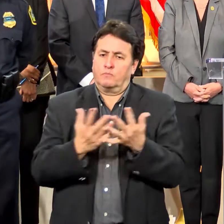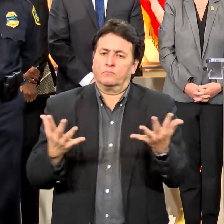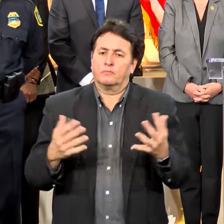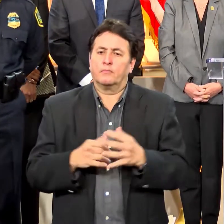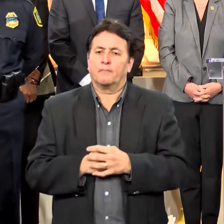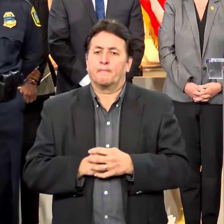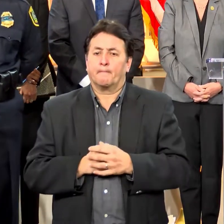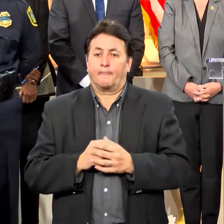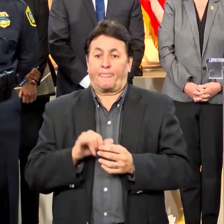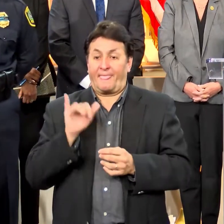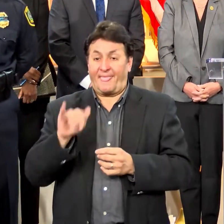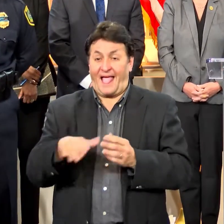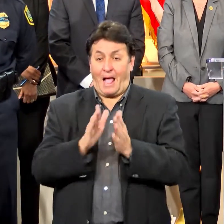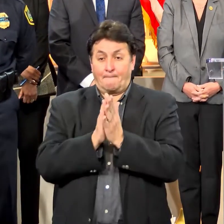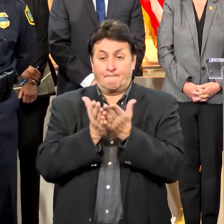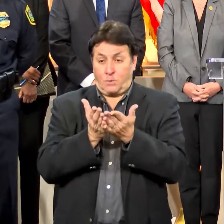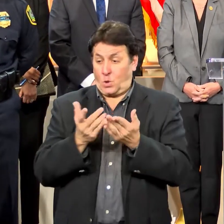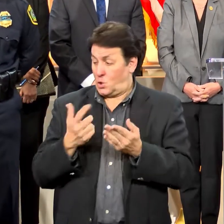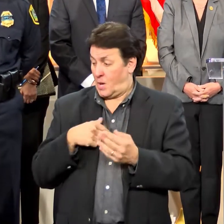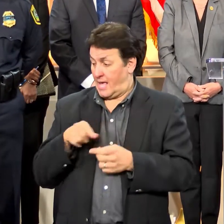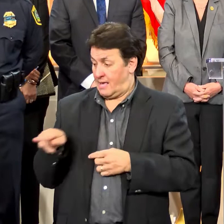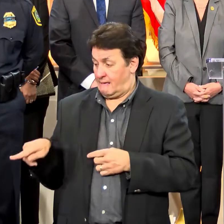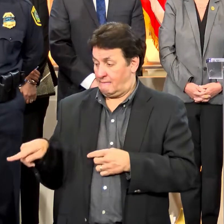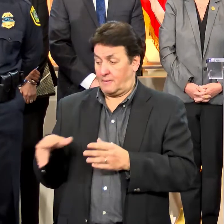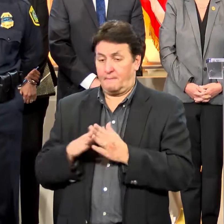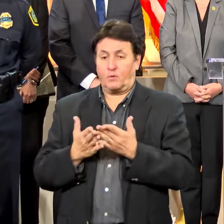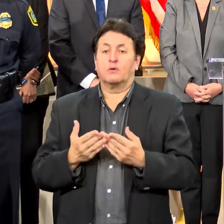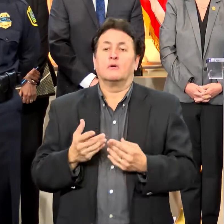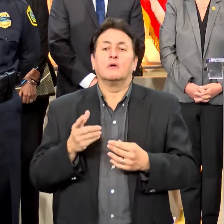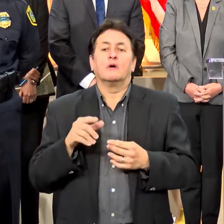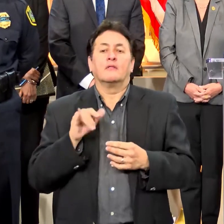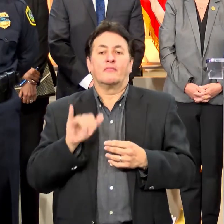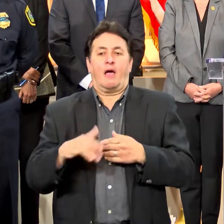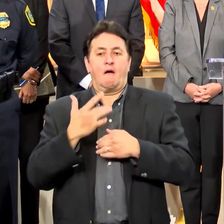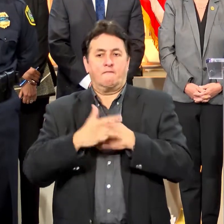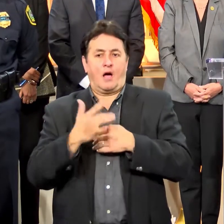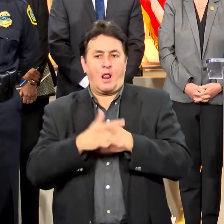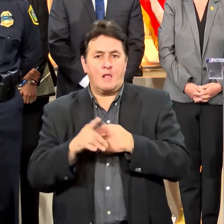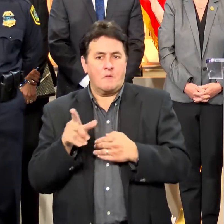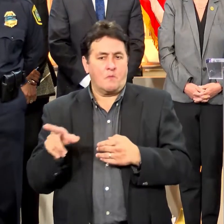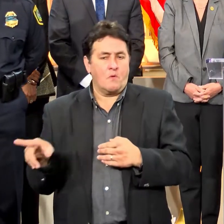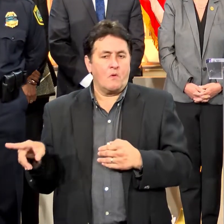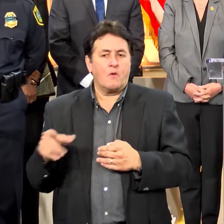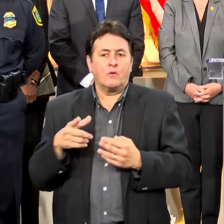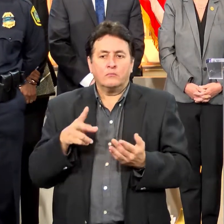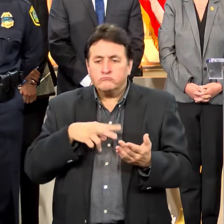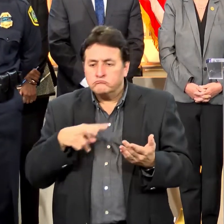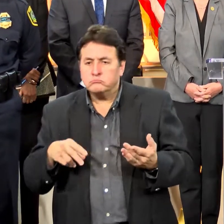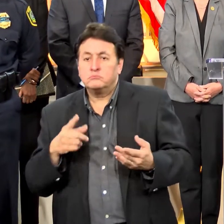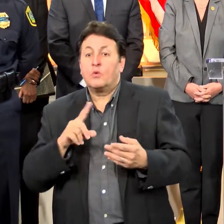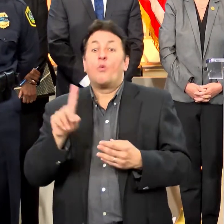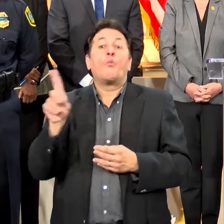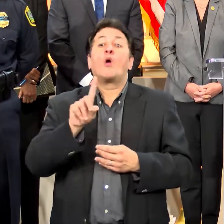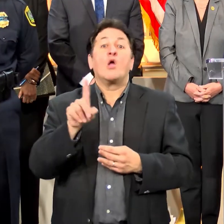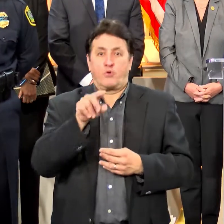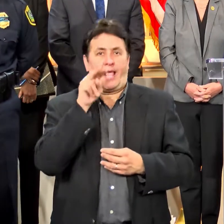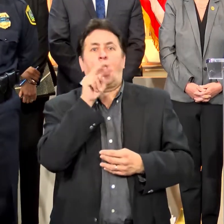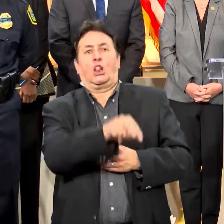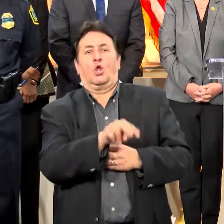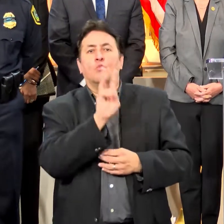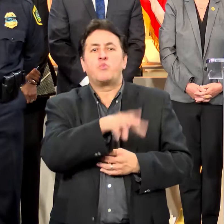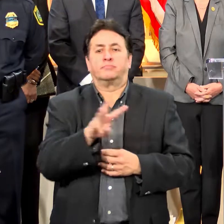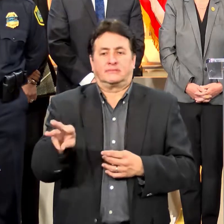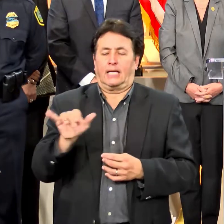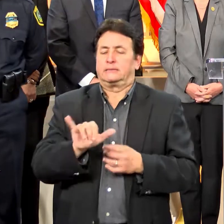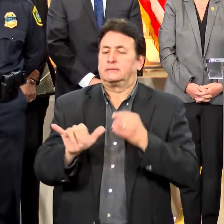Safe Houston book that's been made available, or you can go online and read it as well. And this will